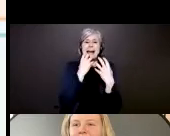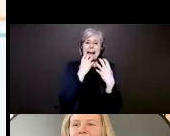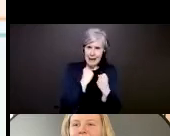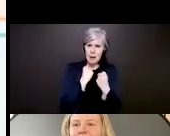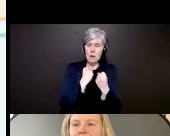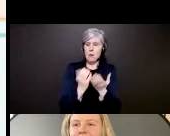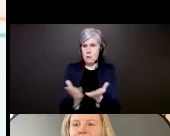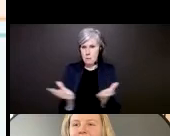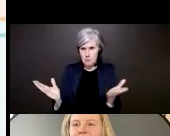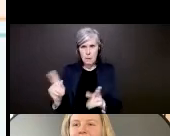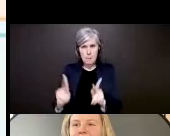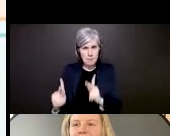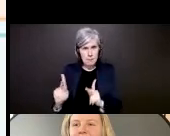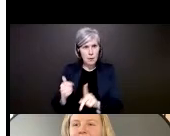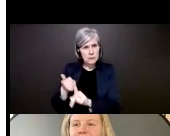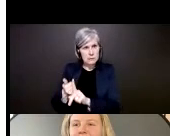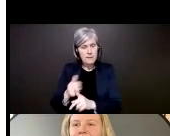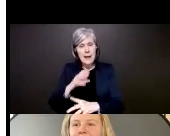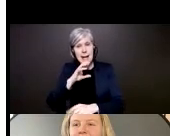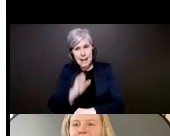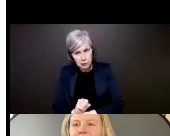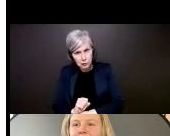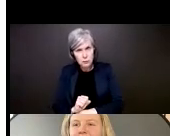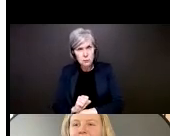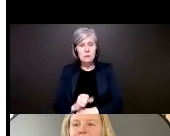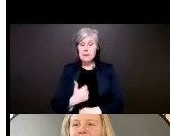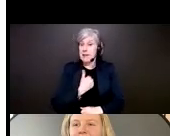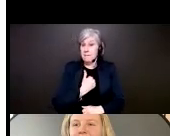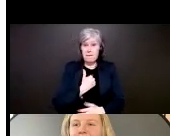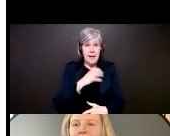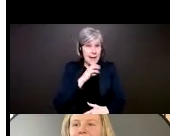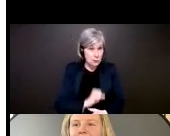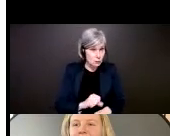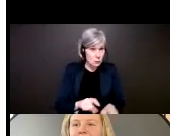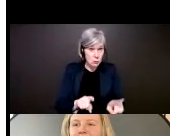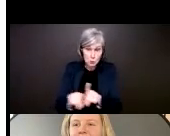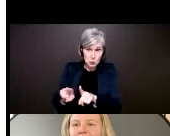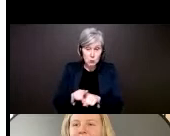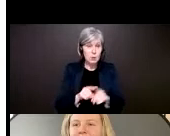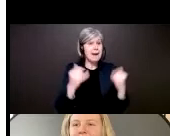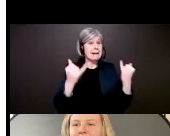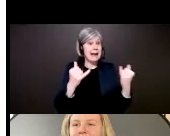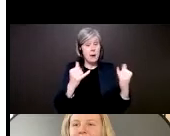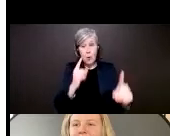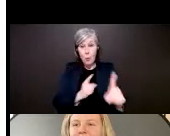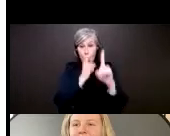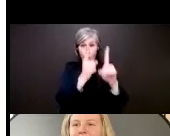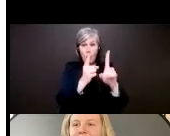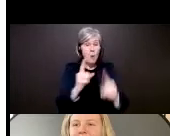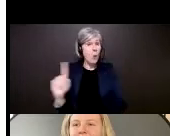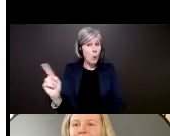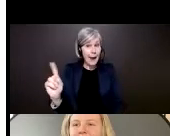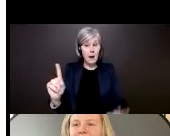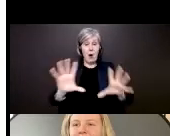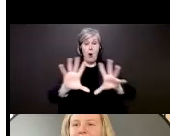difference. These large global initiatives, only become realized when we make them our own.